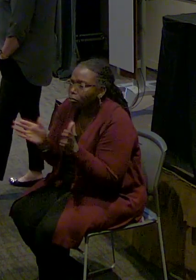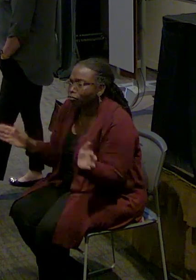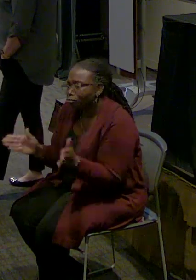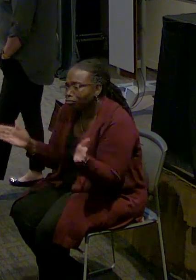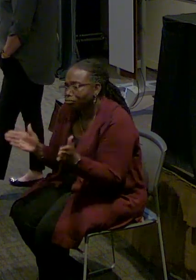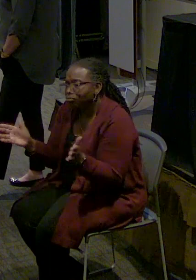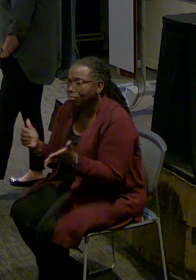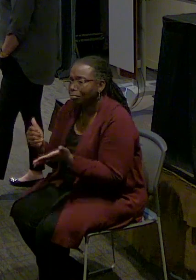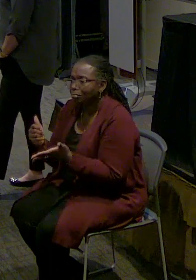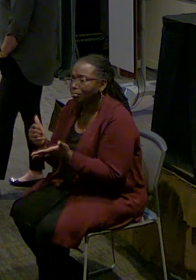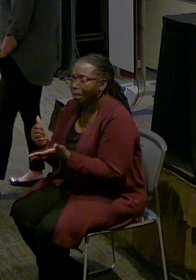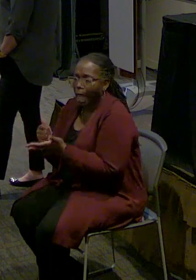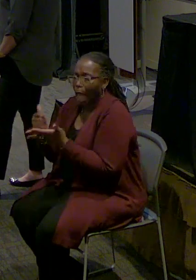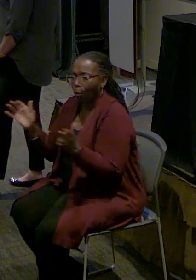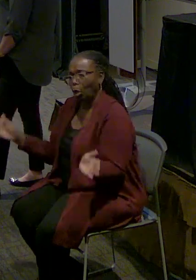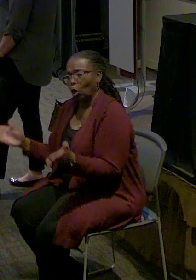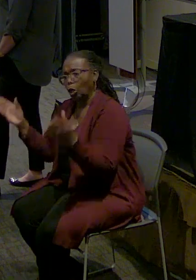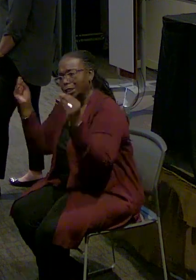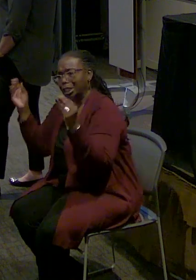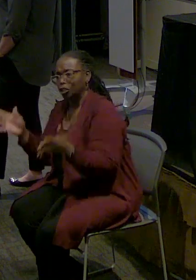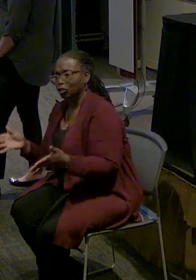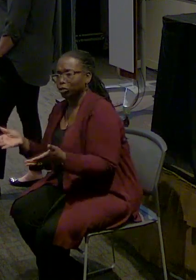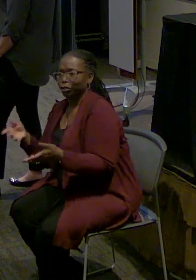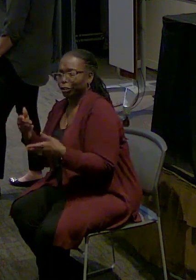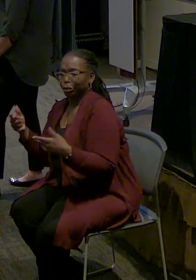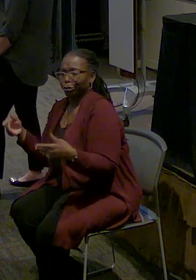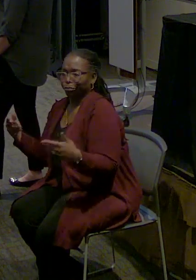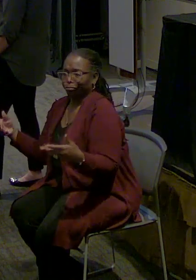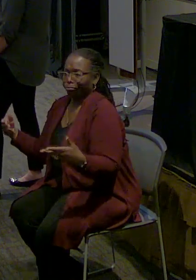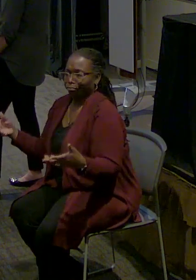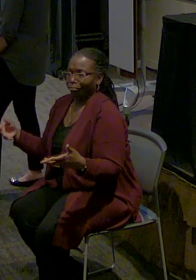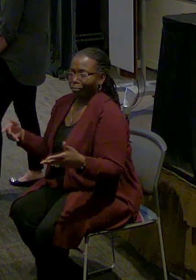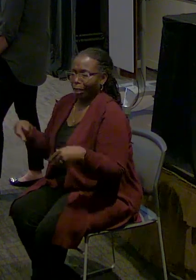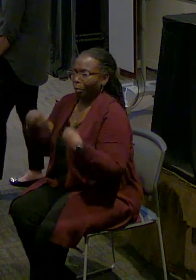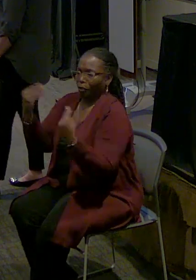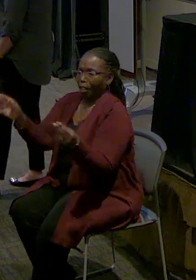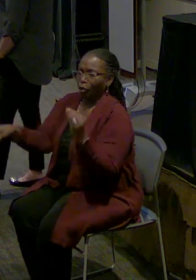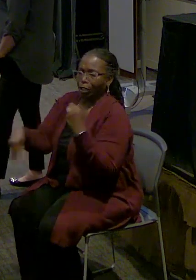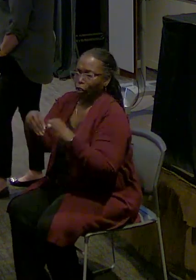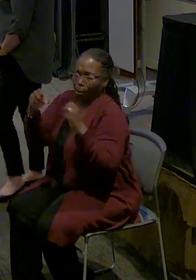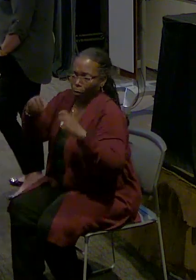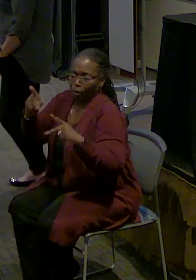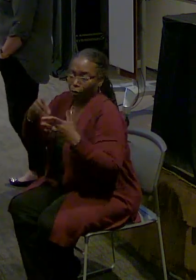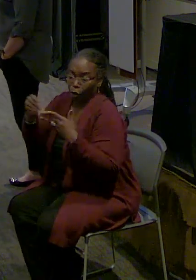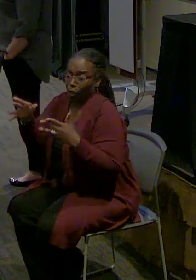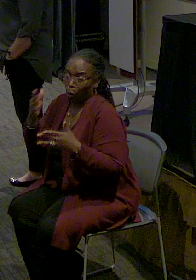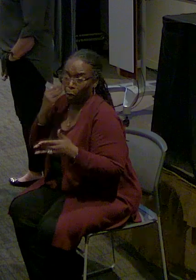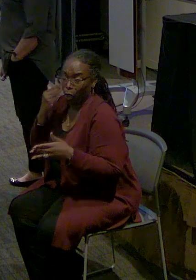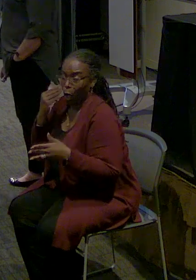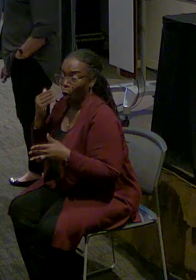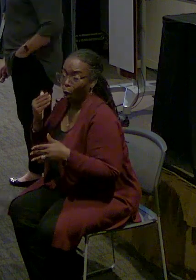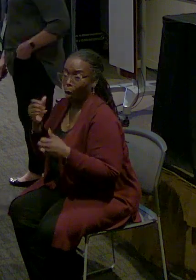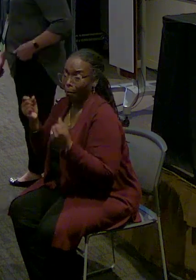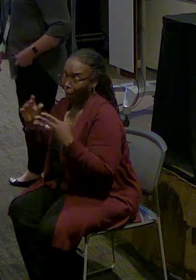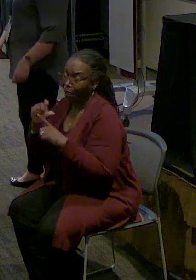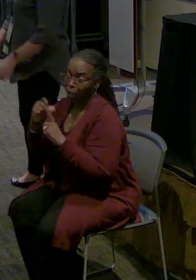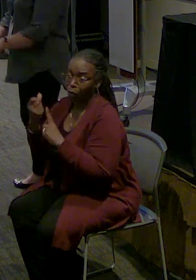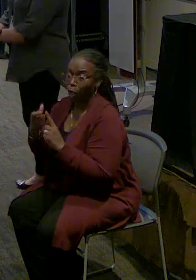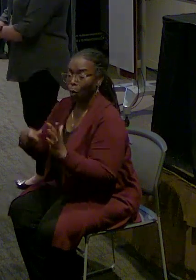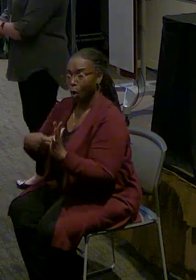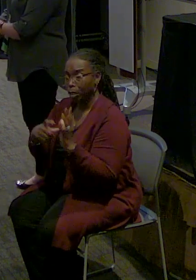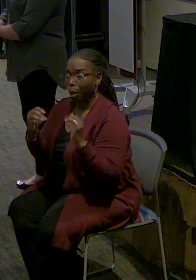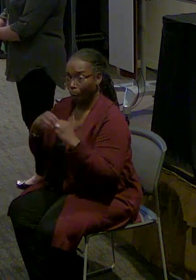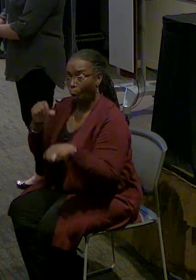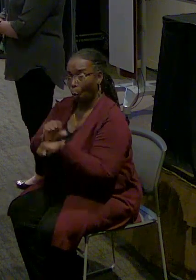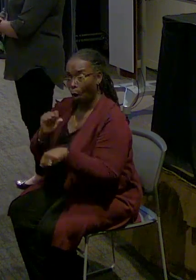help encourage teachers to provide those additional opportunities for students. Because we know that in many cases it requires some